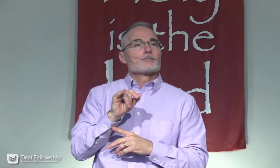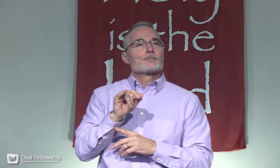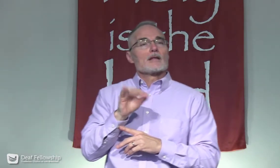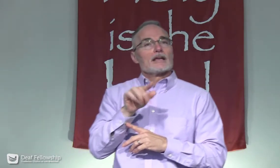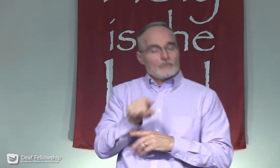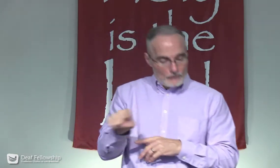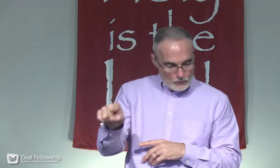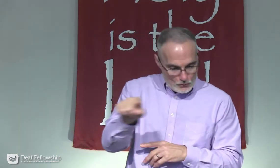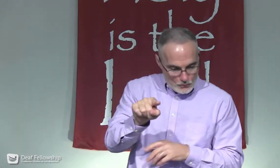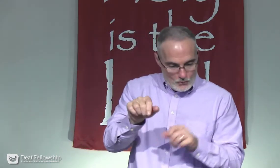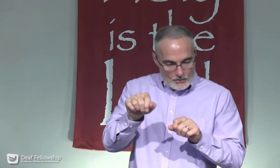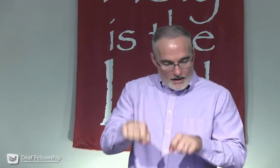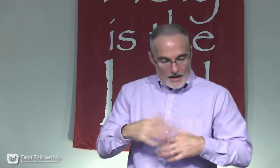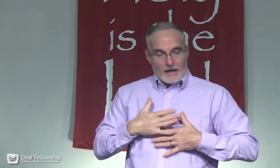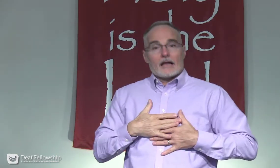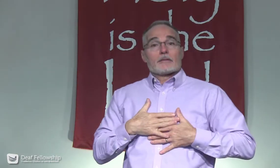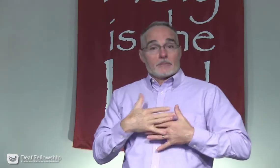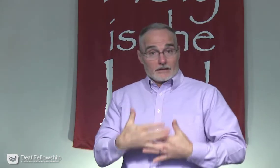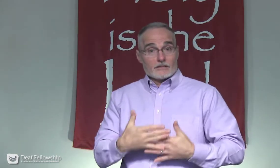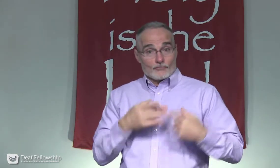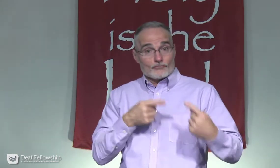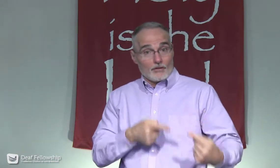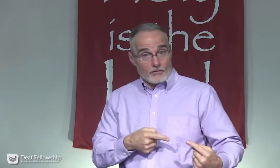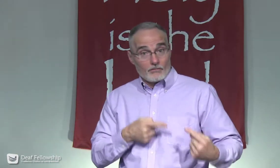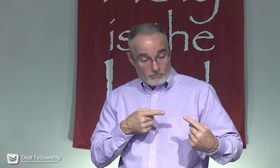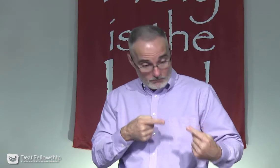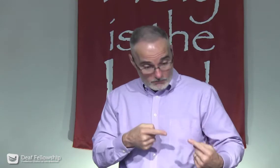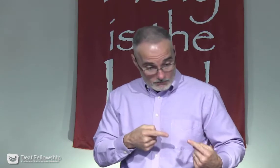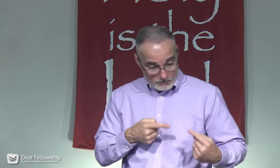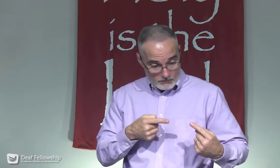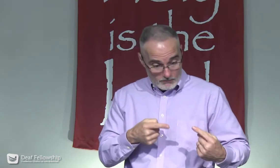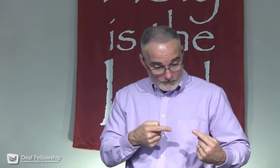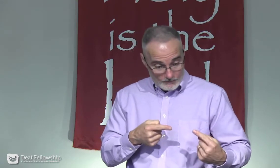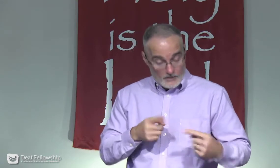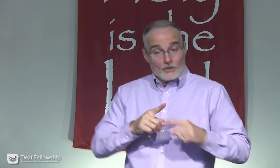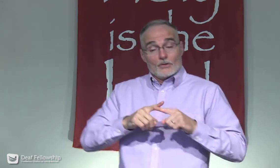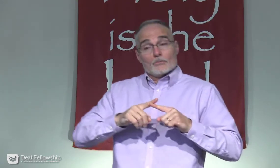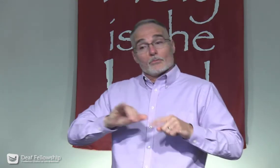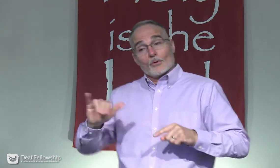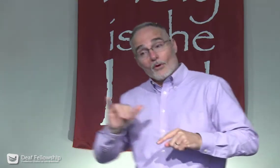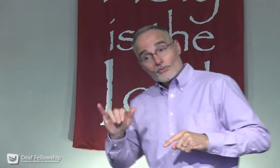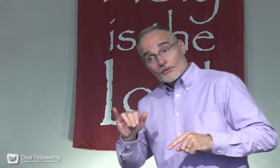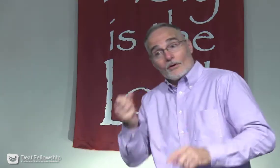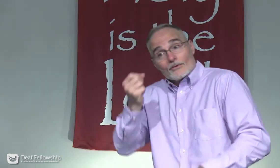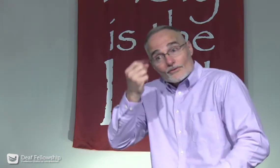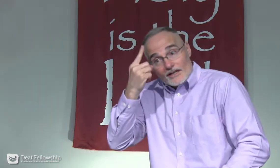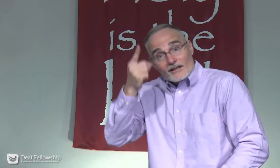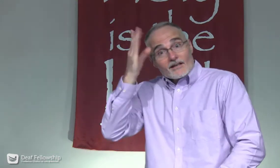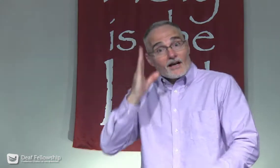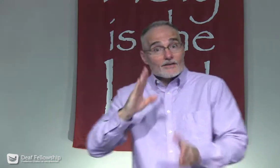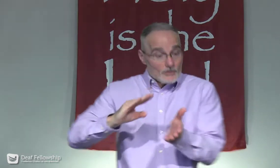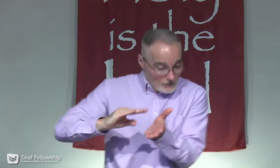why did I do that? Because if you can admit that struggle. But